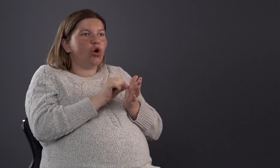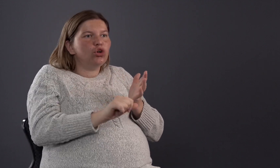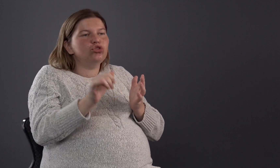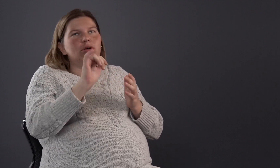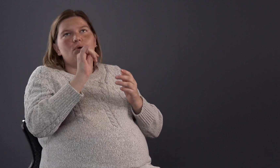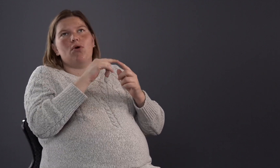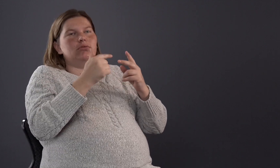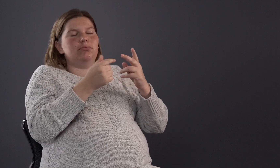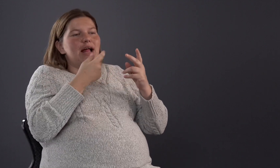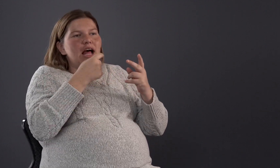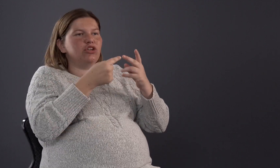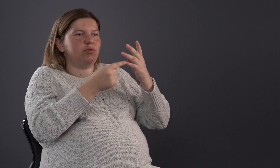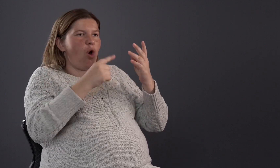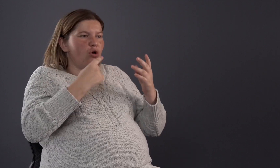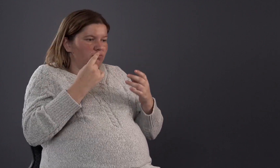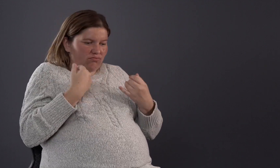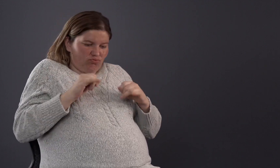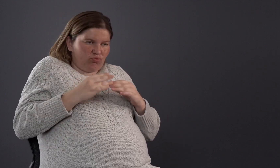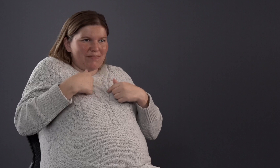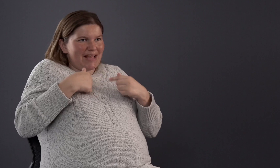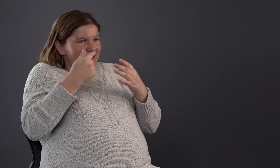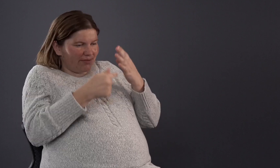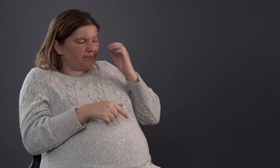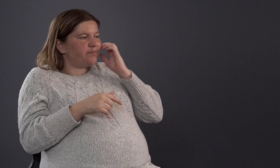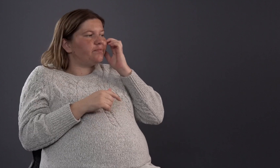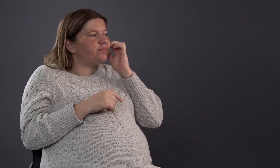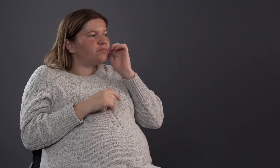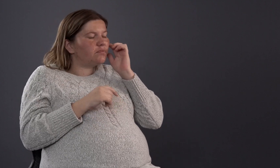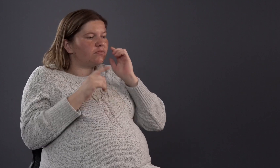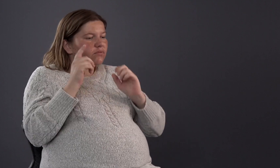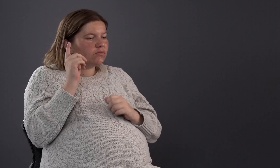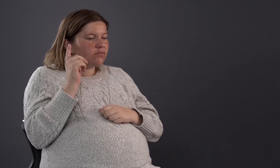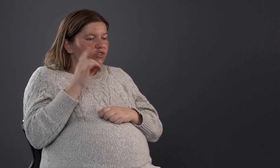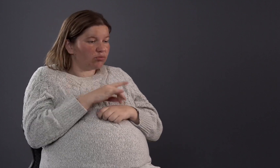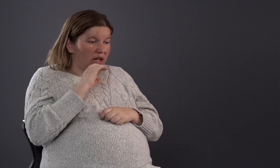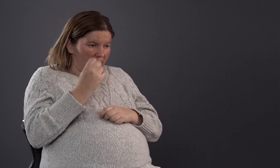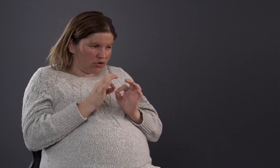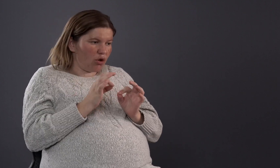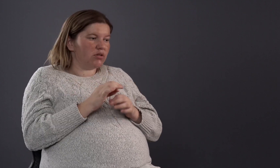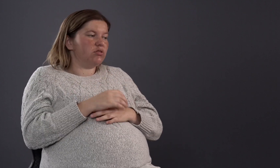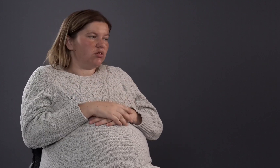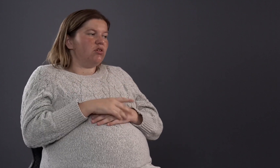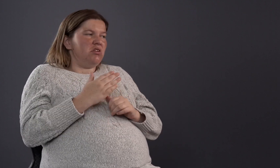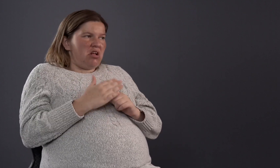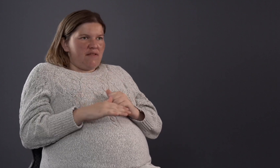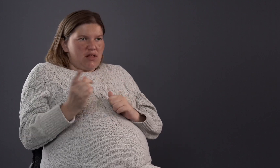procedures, medication, or just to try and work out what was wrong. The hospital said that they'd booked an interpreter, but they never